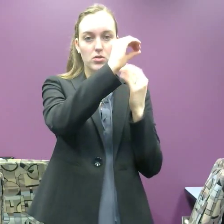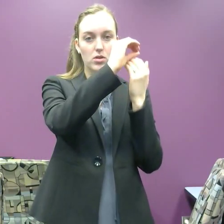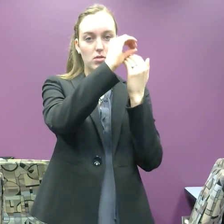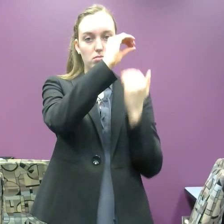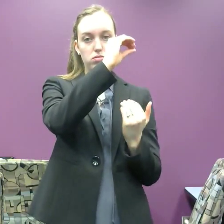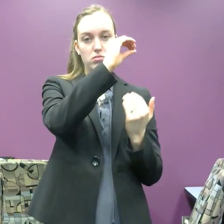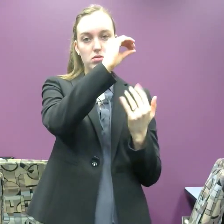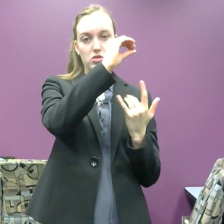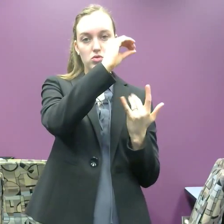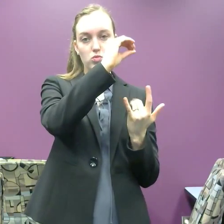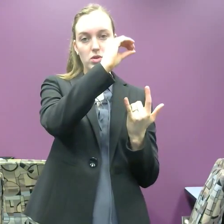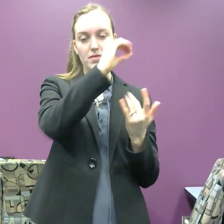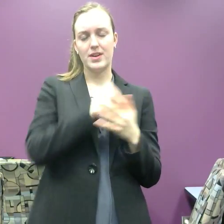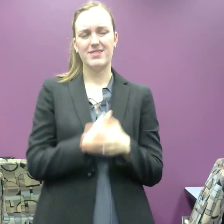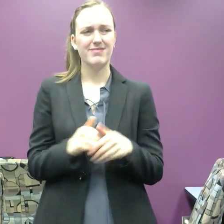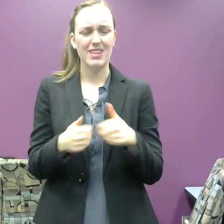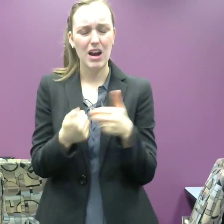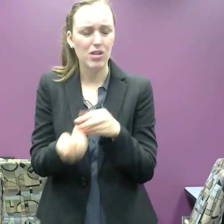we indicate that mathematically?